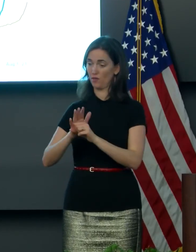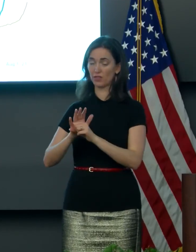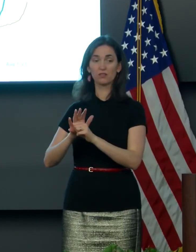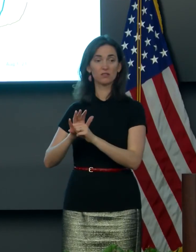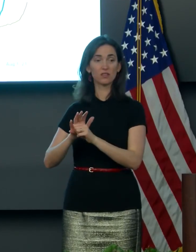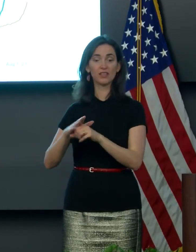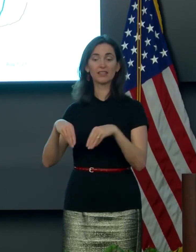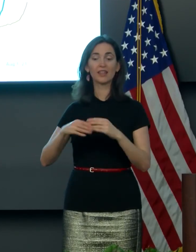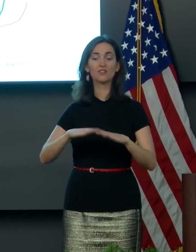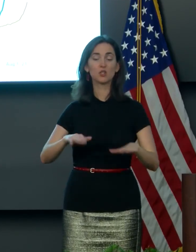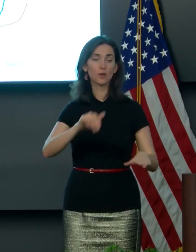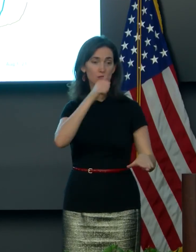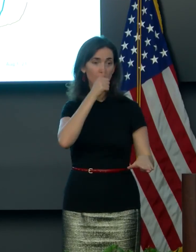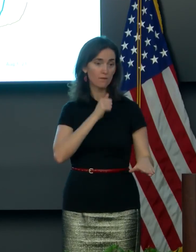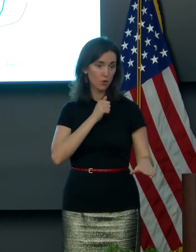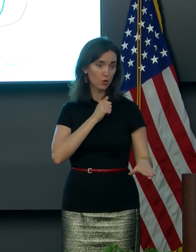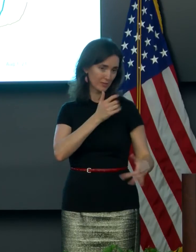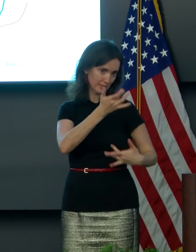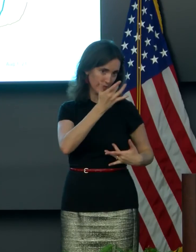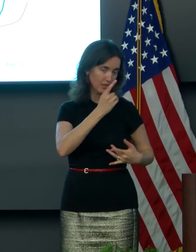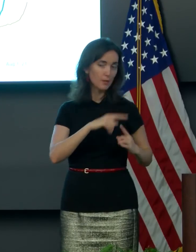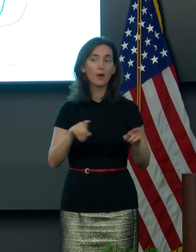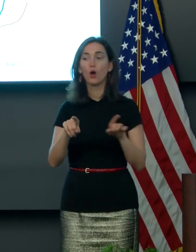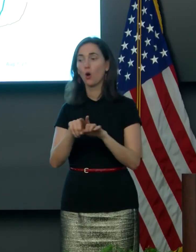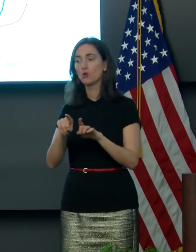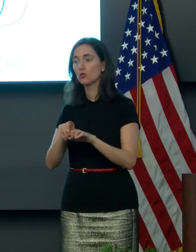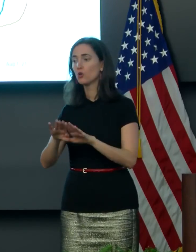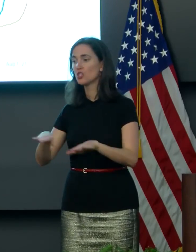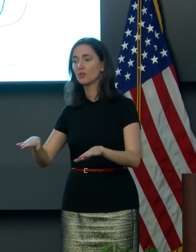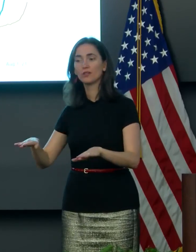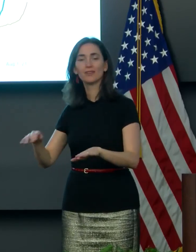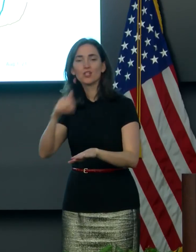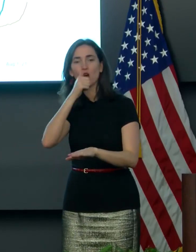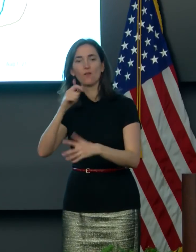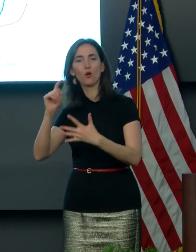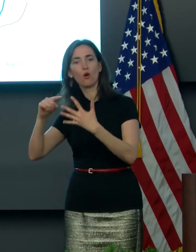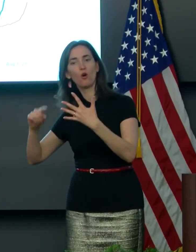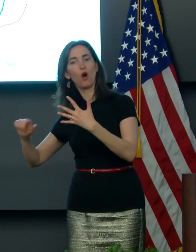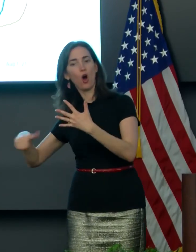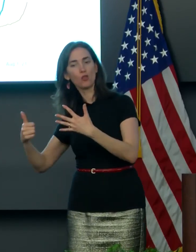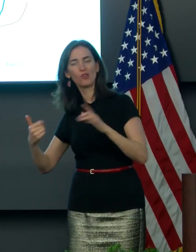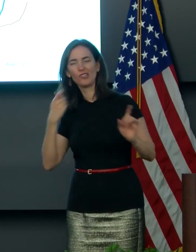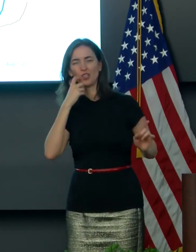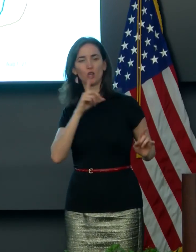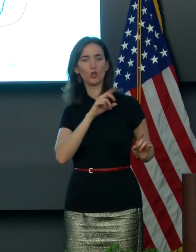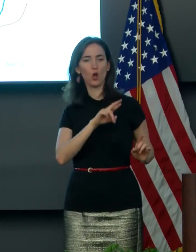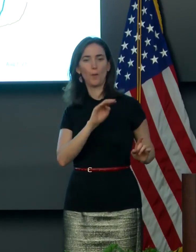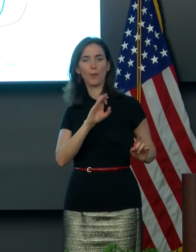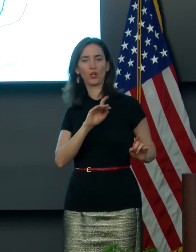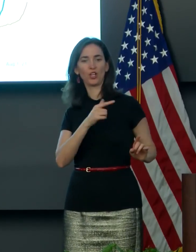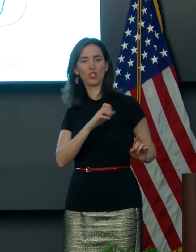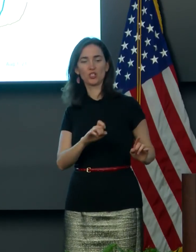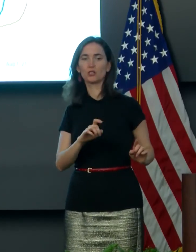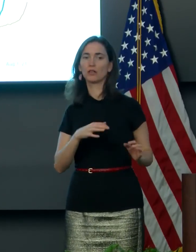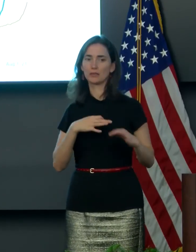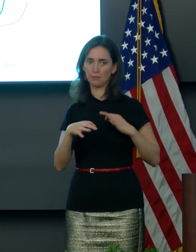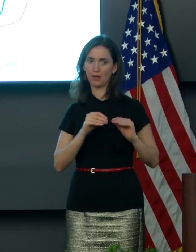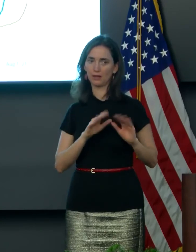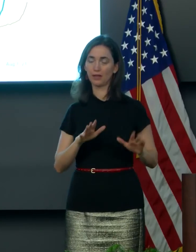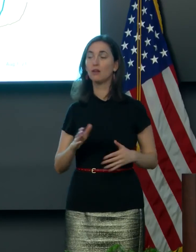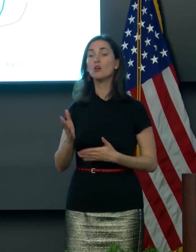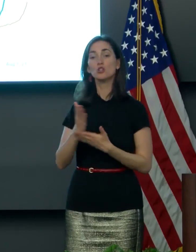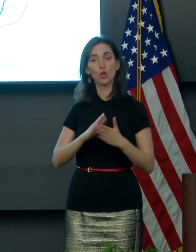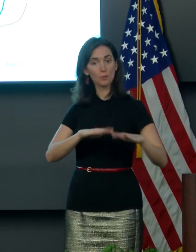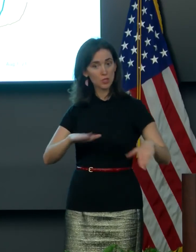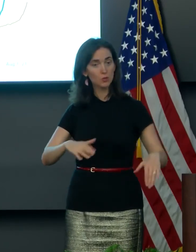they're suffering indirectly, and I think Dr. Mukherjee did a great job of detailing that. And there are kids in the